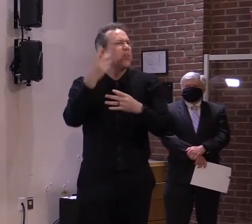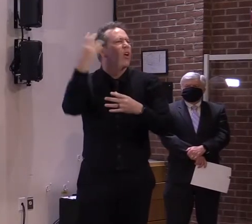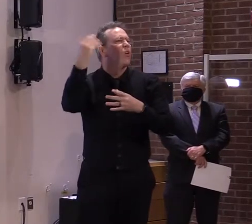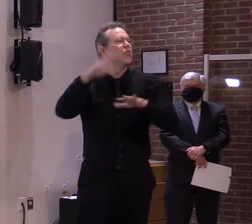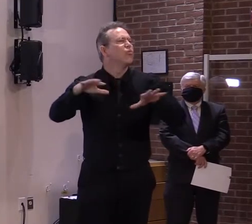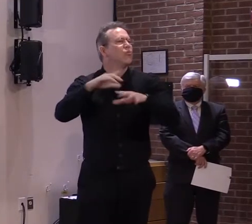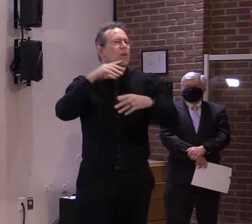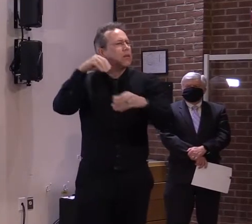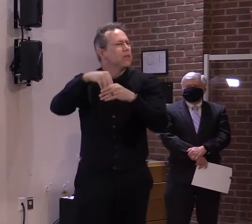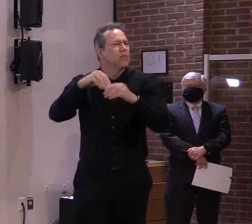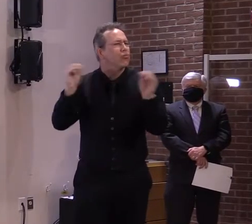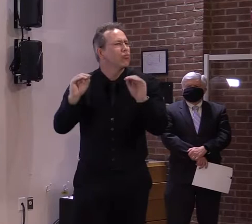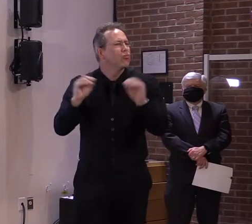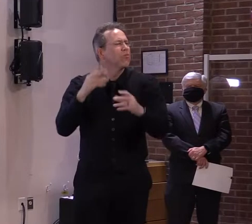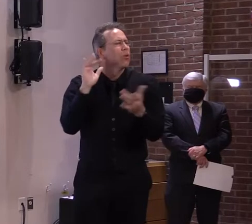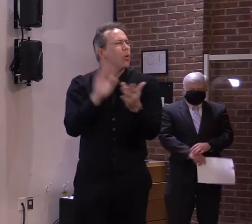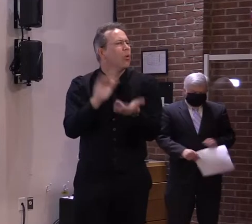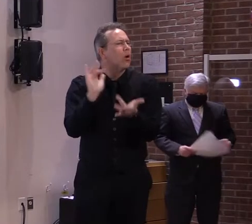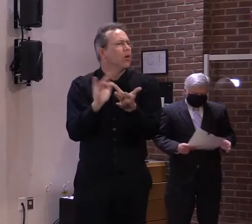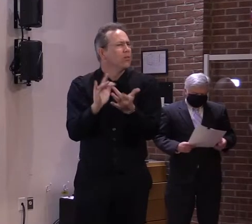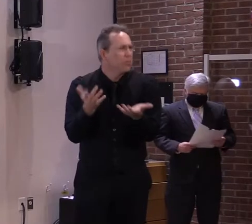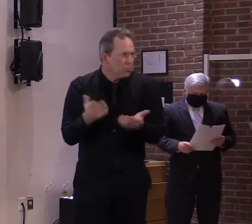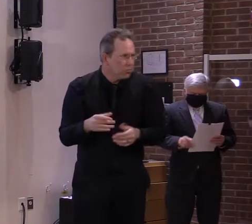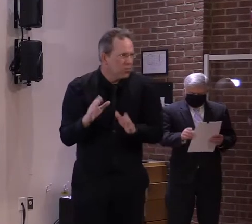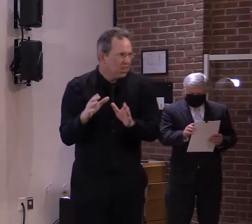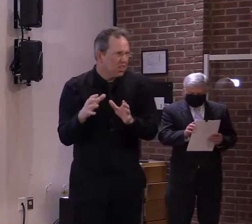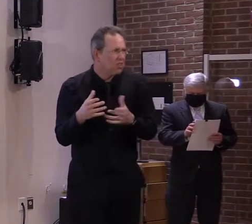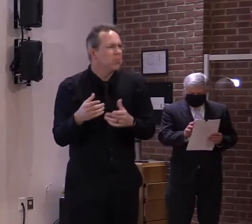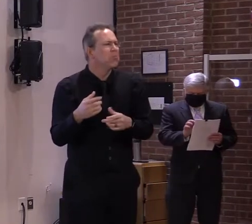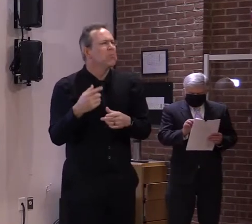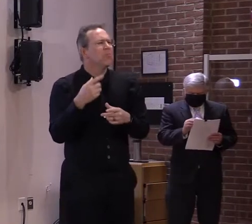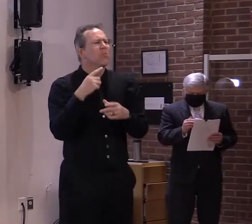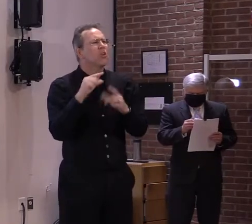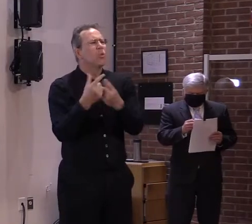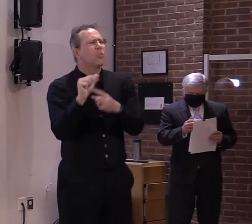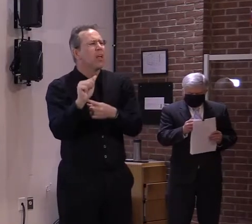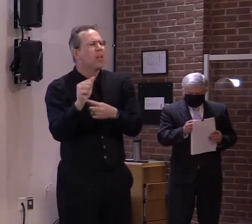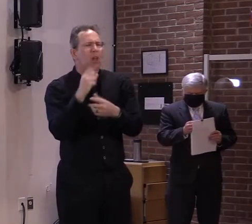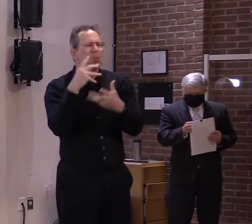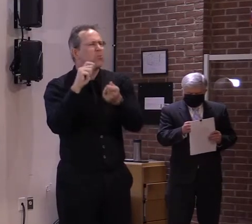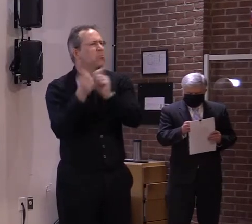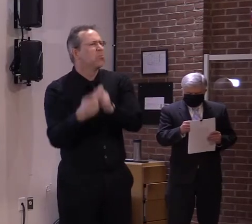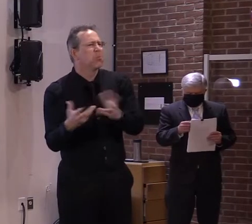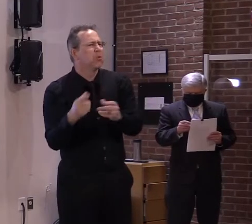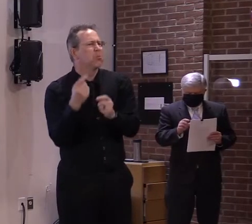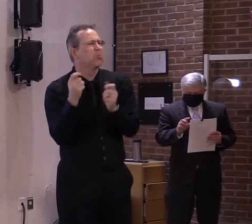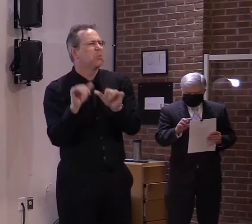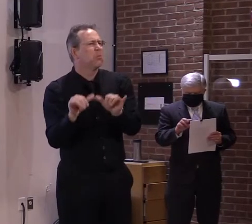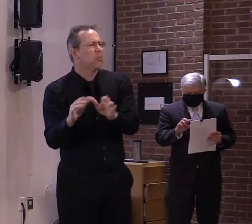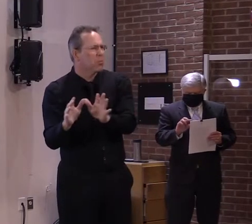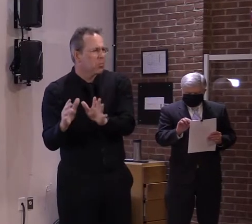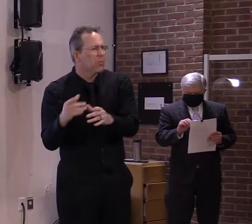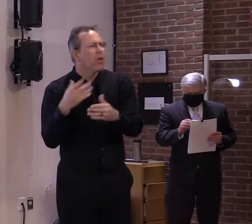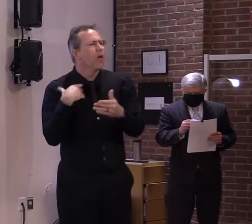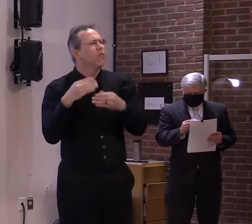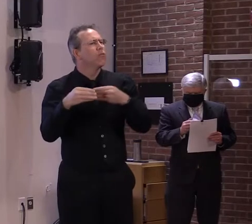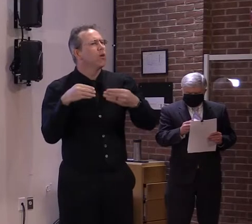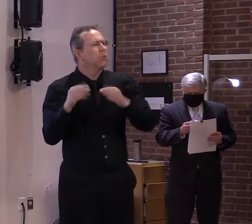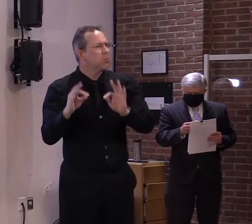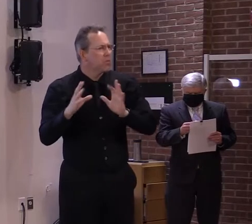little change, but again, we believe it will give them more flexibility and be easier to